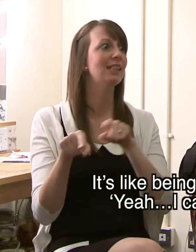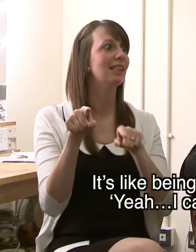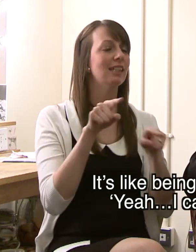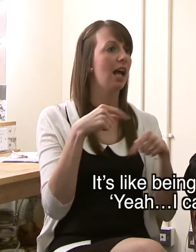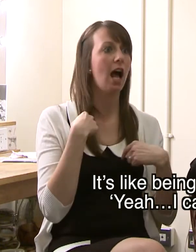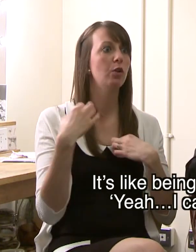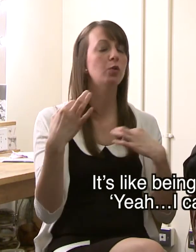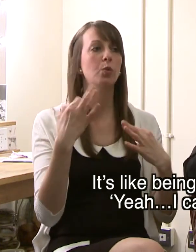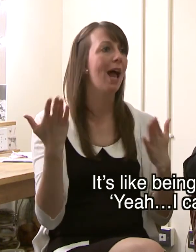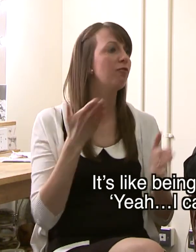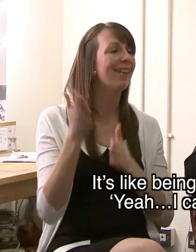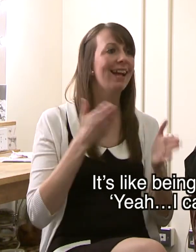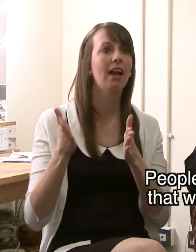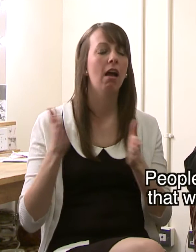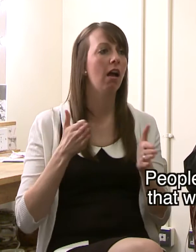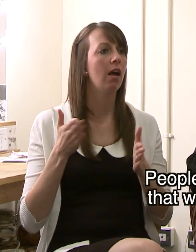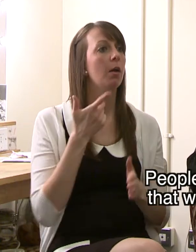do that. People will,